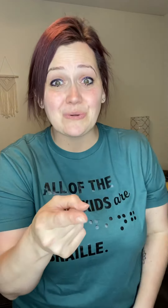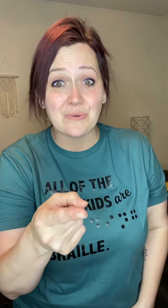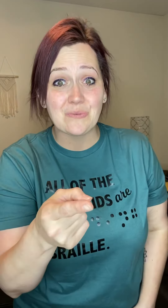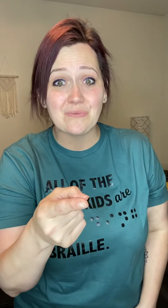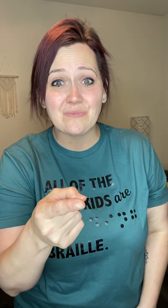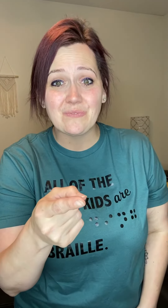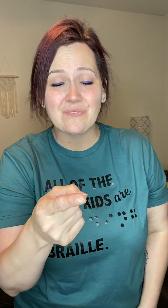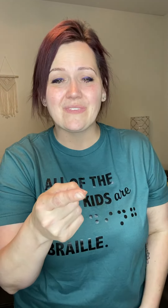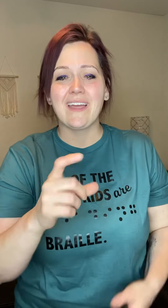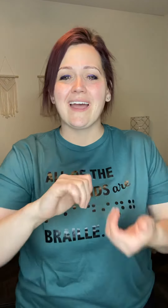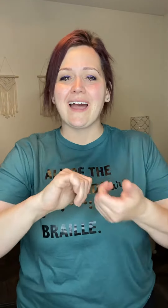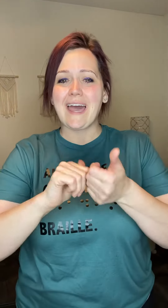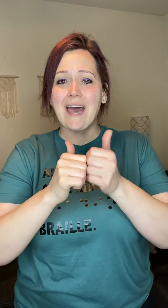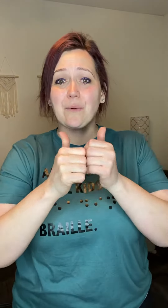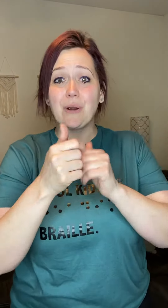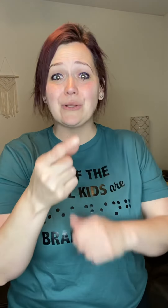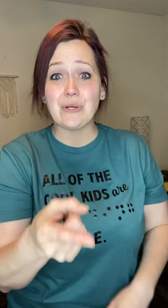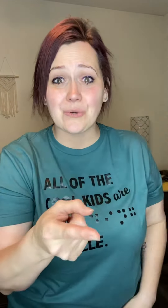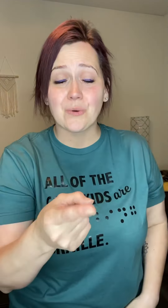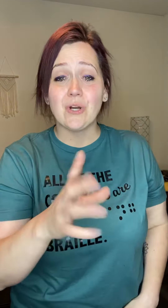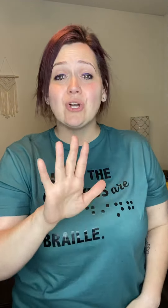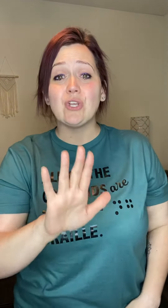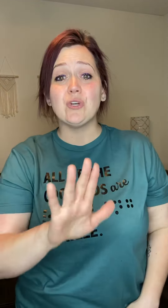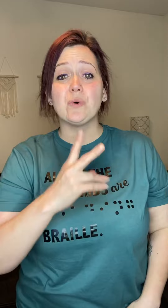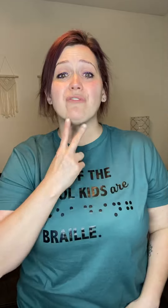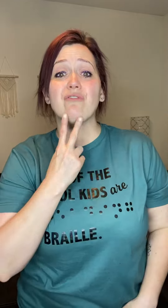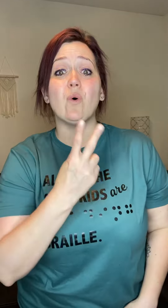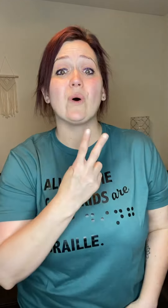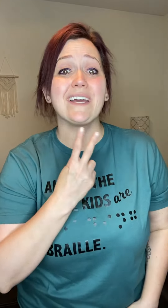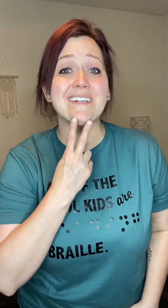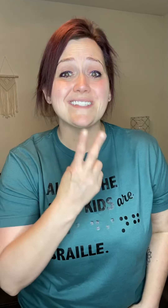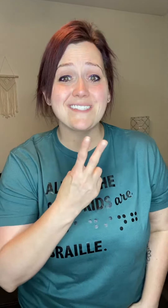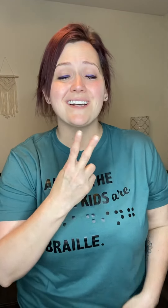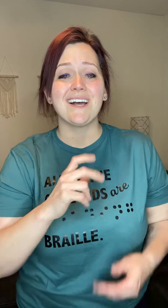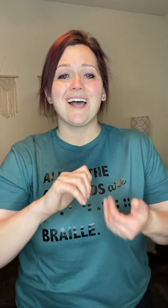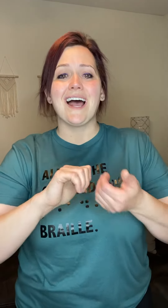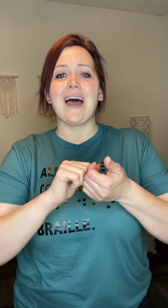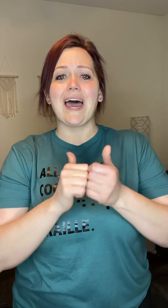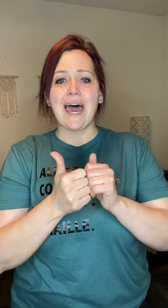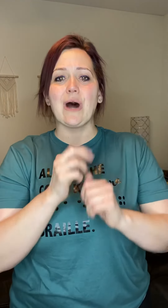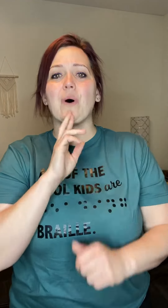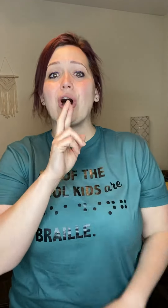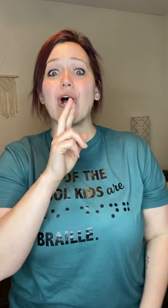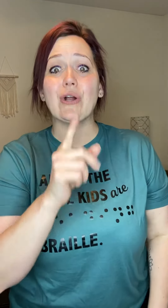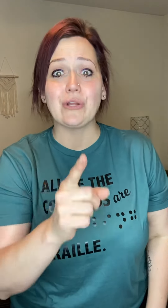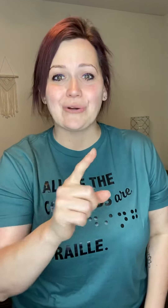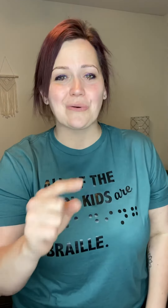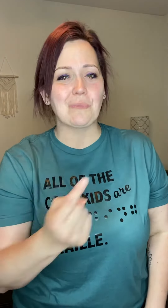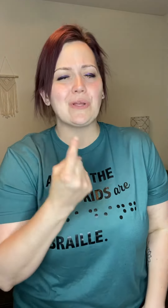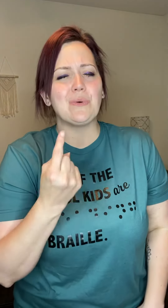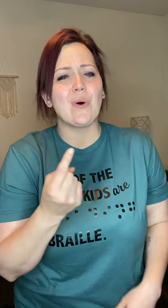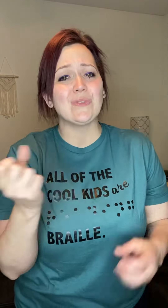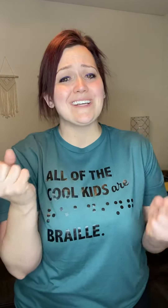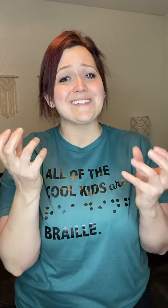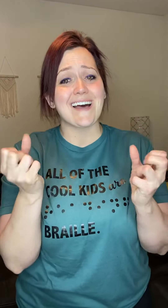you? How are you? You would voice, how are you? But you only